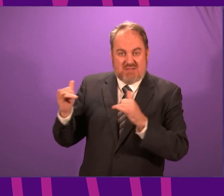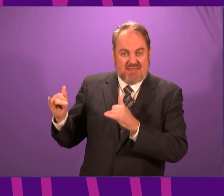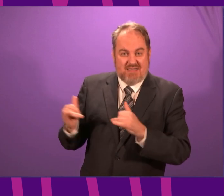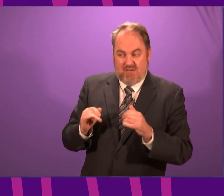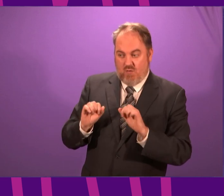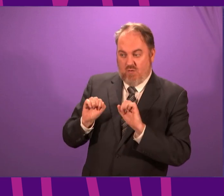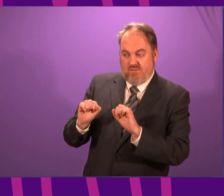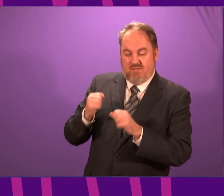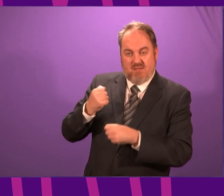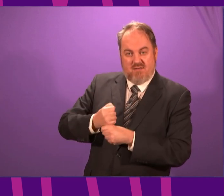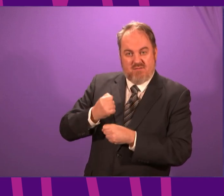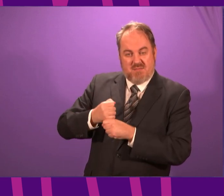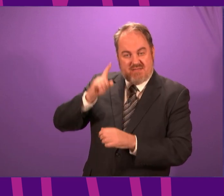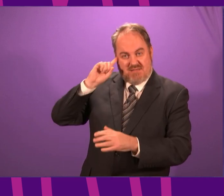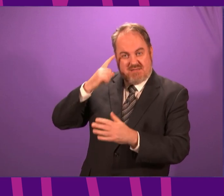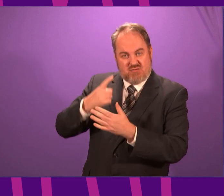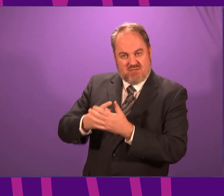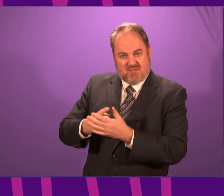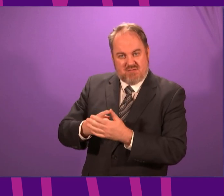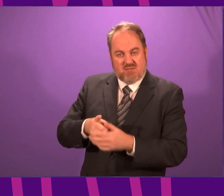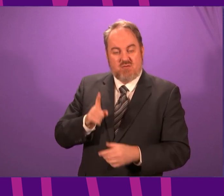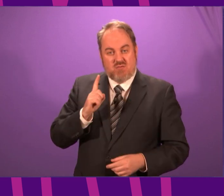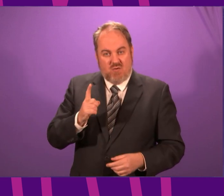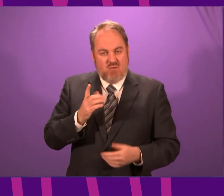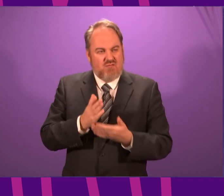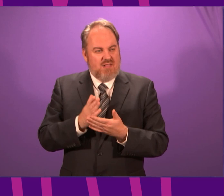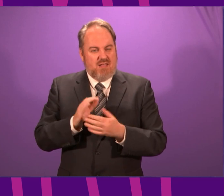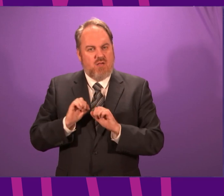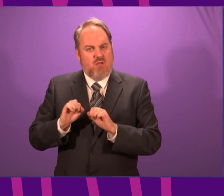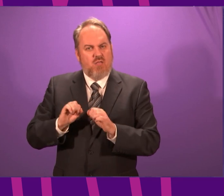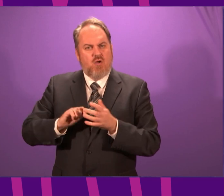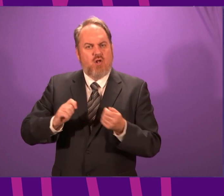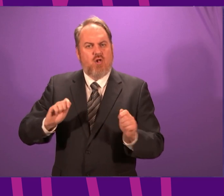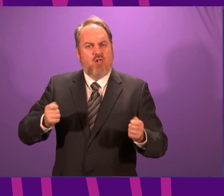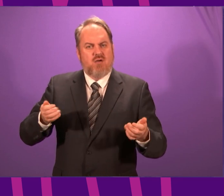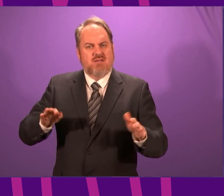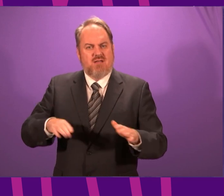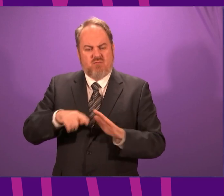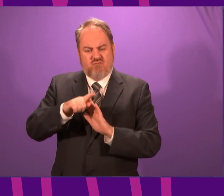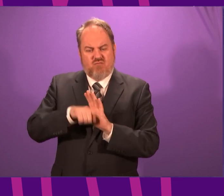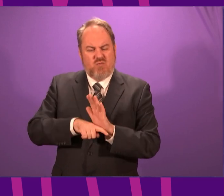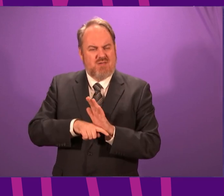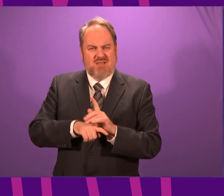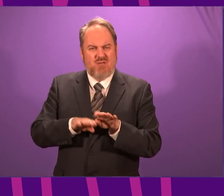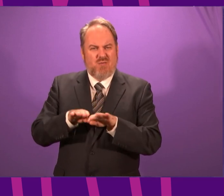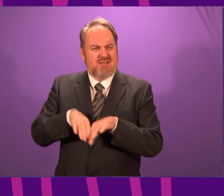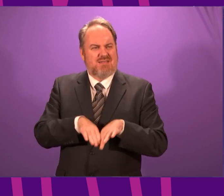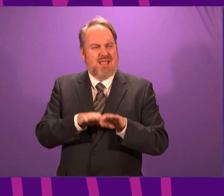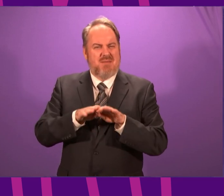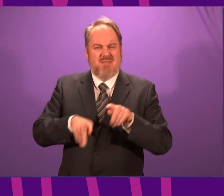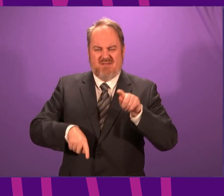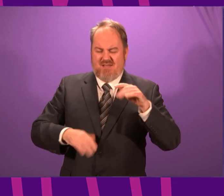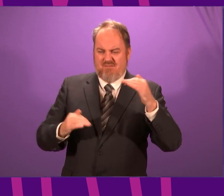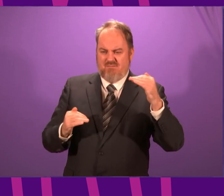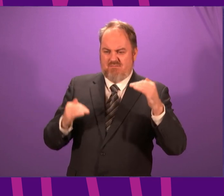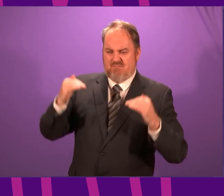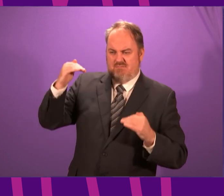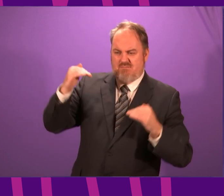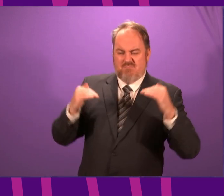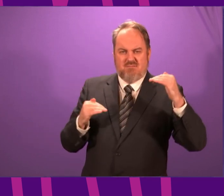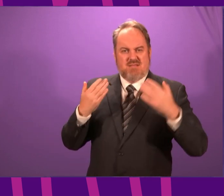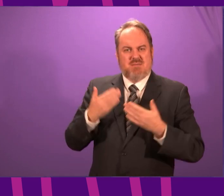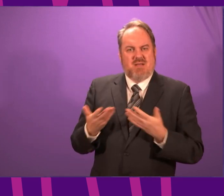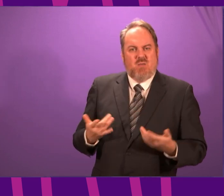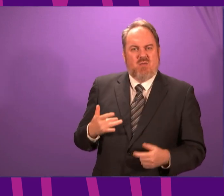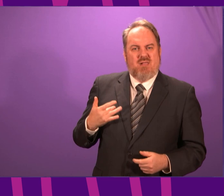note. The restrictions don't deliver consistency in a way that's understood, or in a way that gives confidence that the growing inequalities will